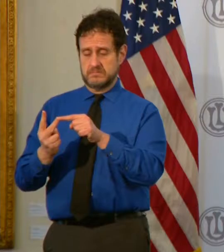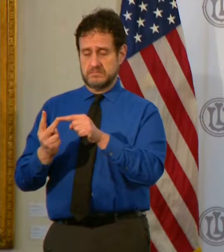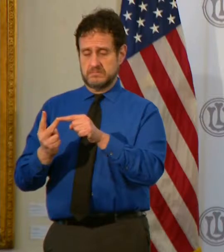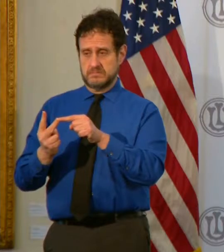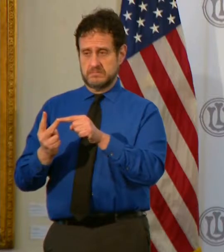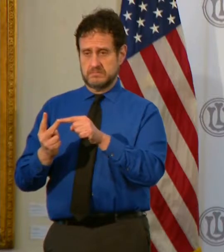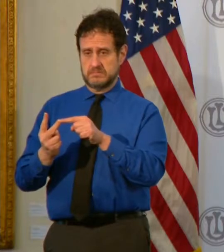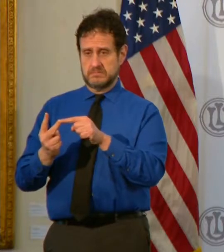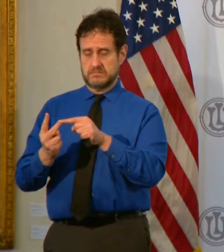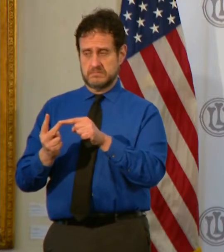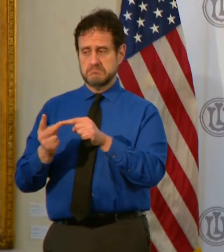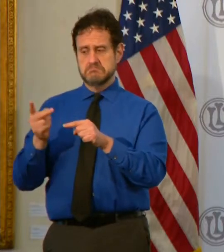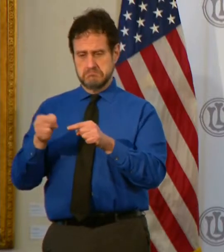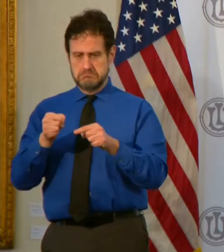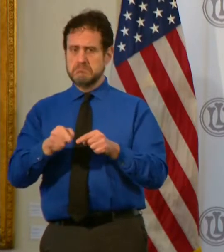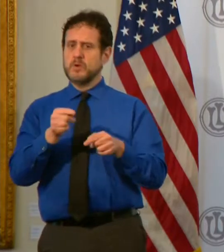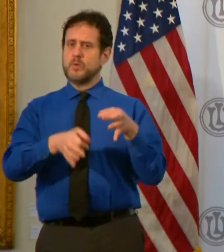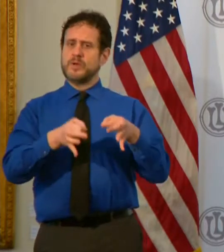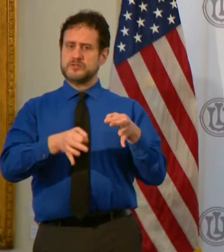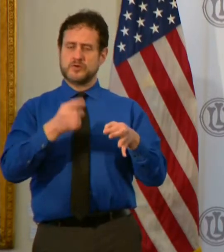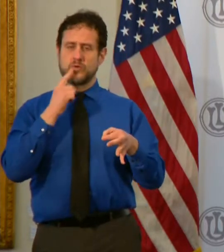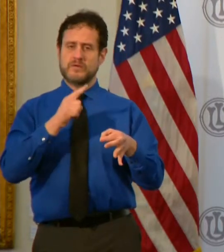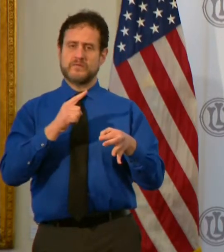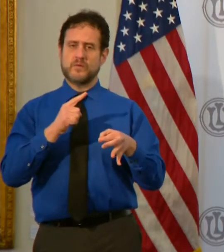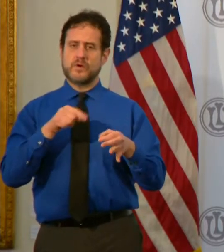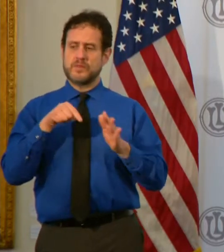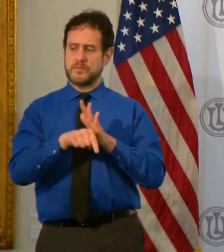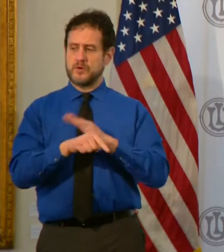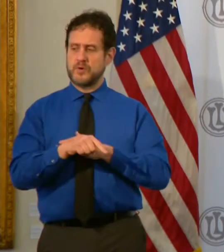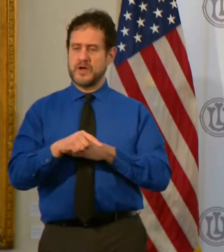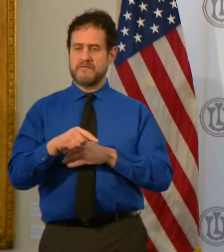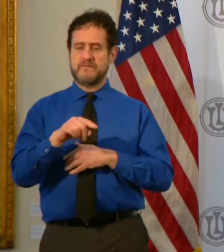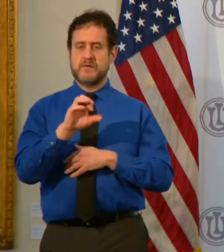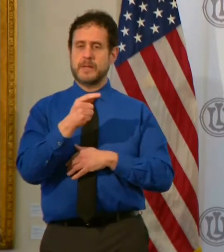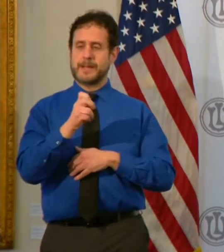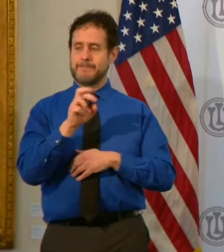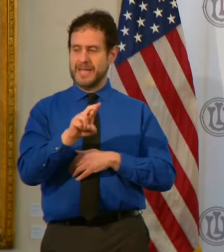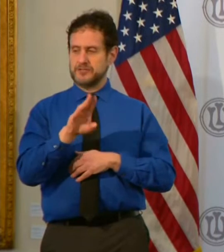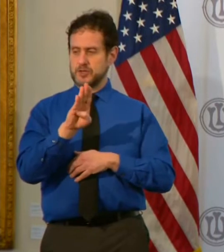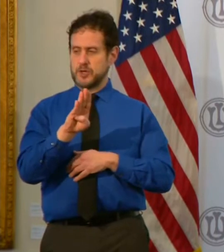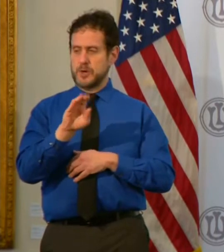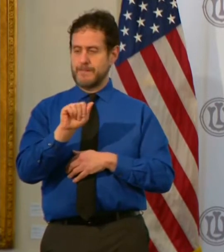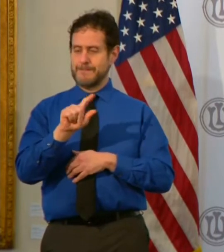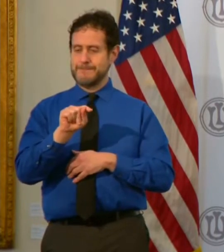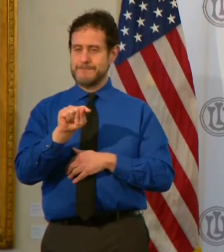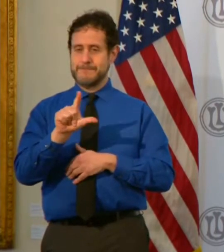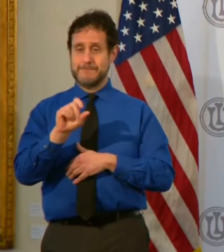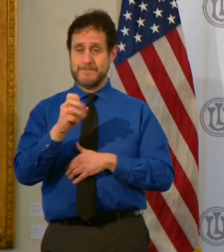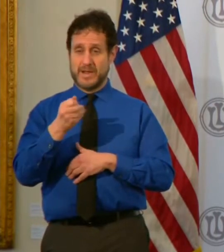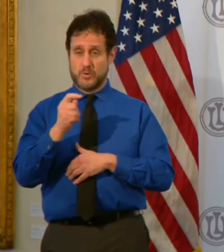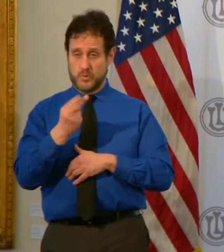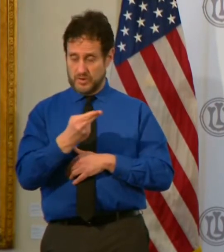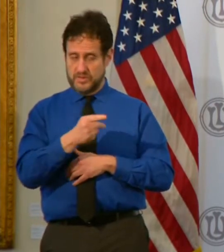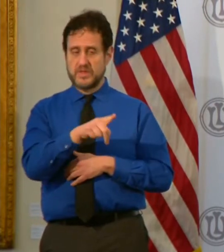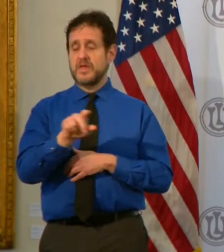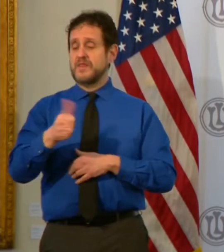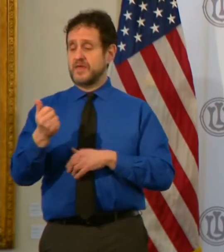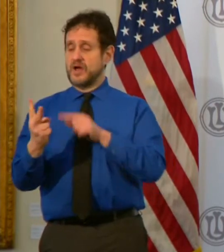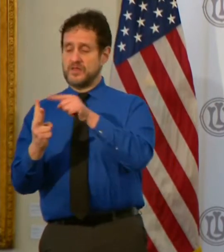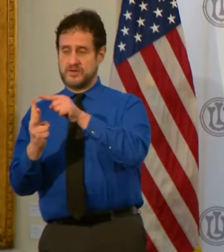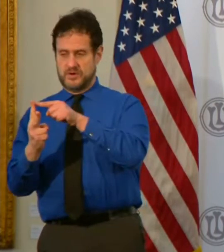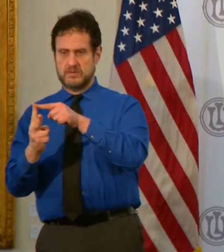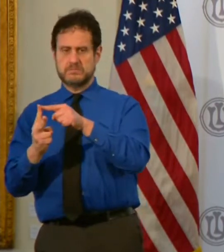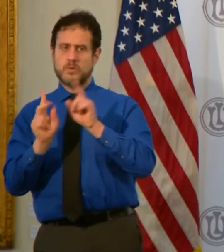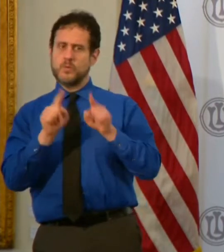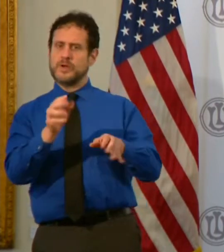tried the murders of Commander Bauer, the other of whom tried additional